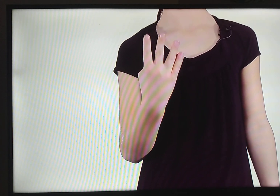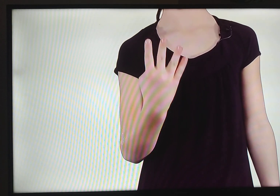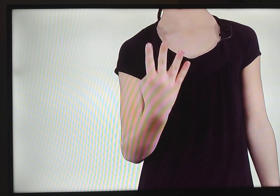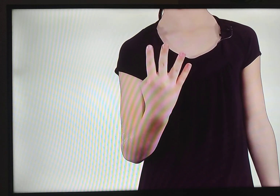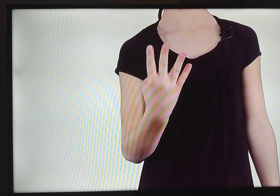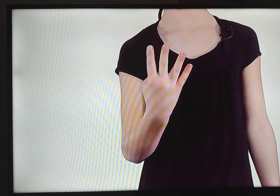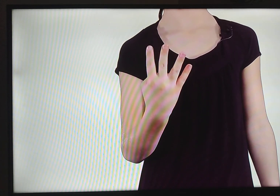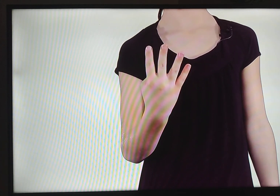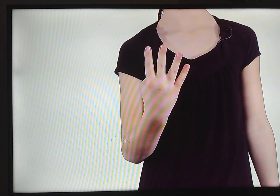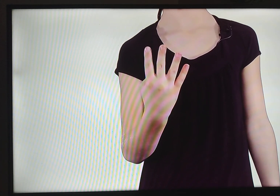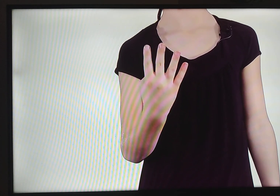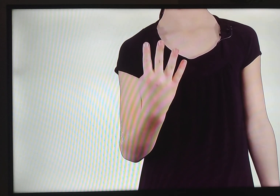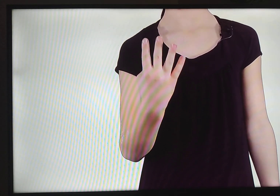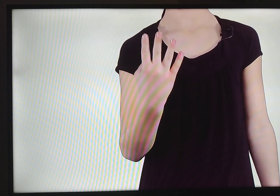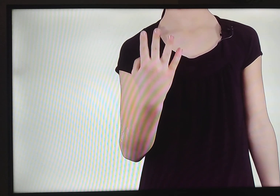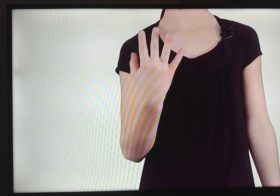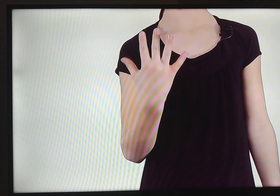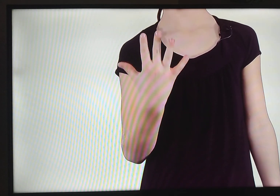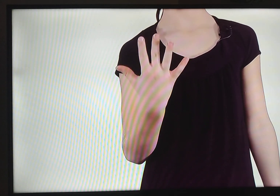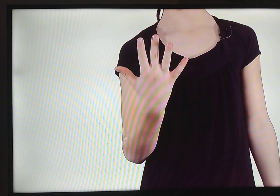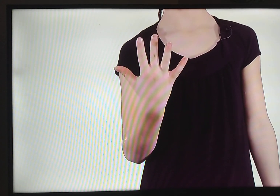Numbers is easy five